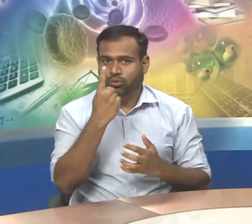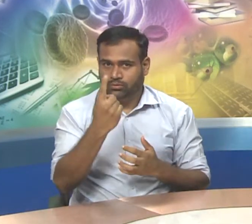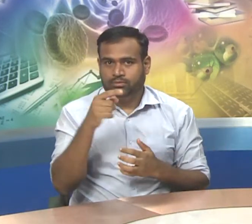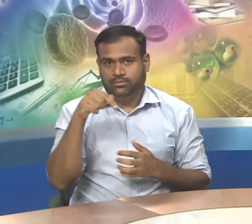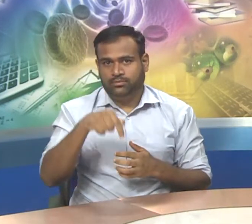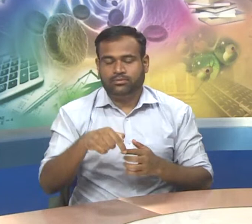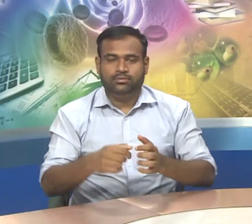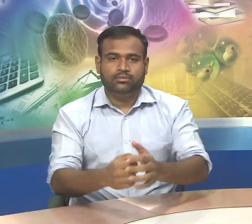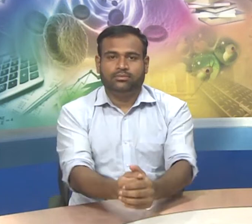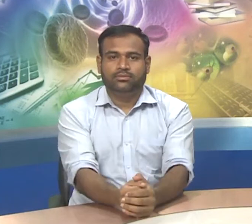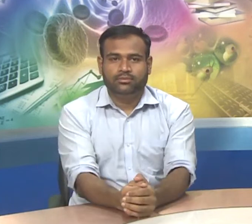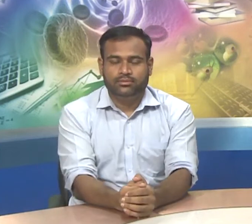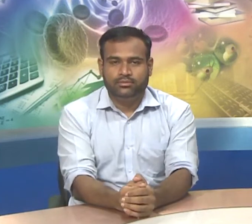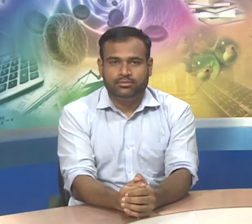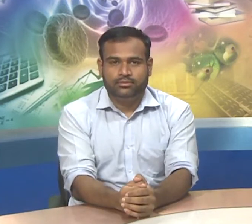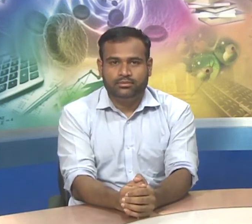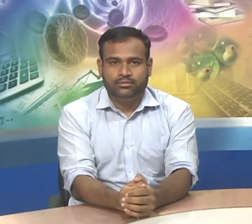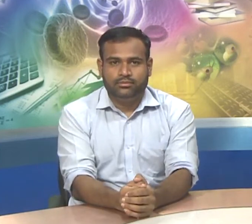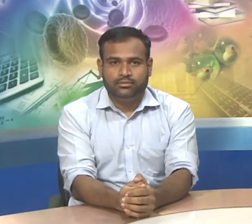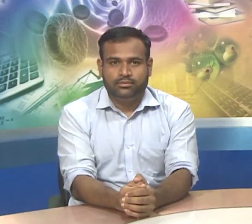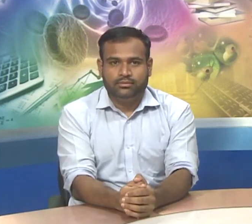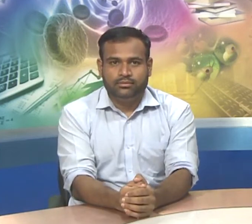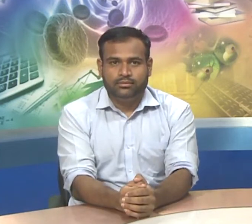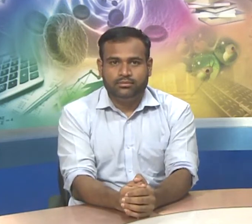This video is part 1.